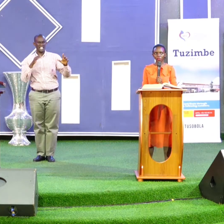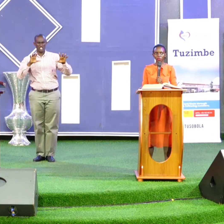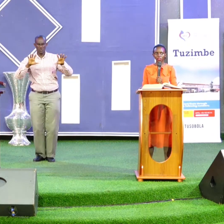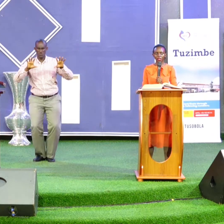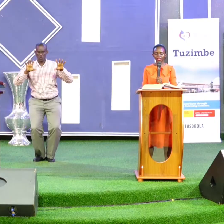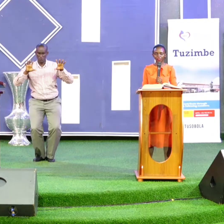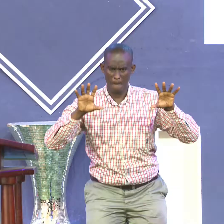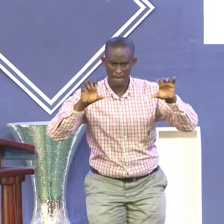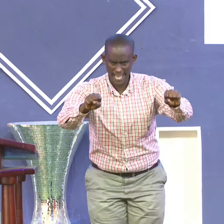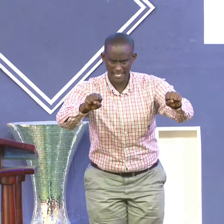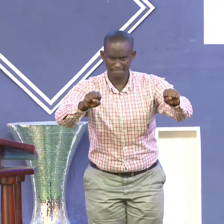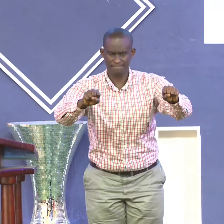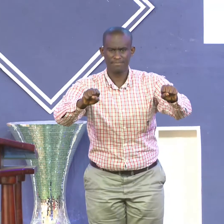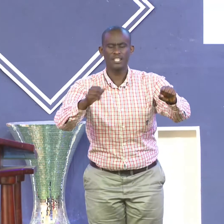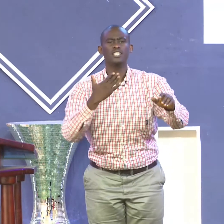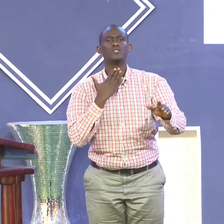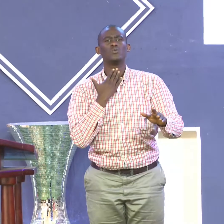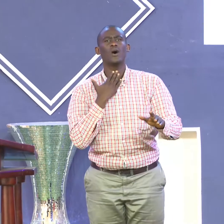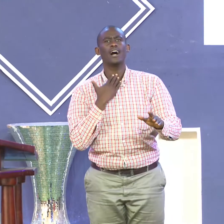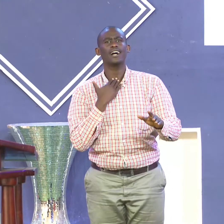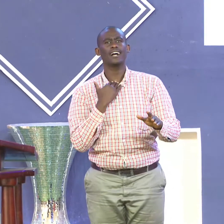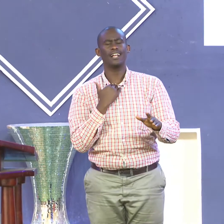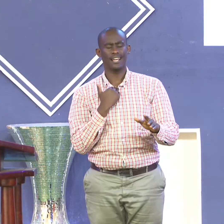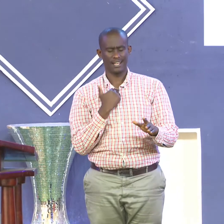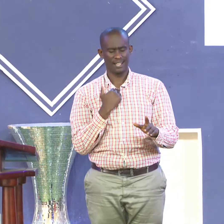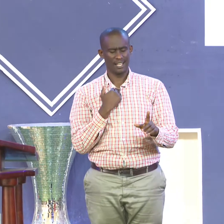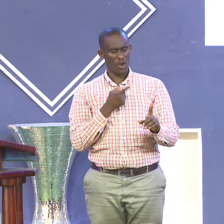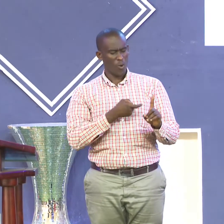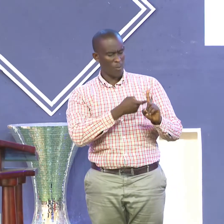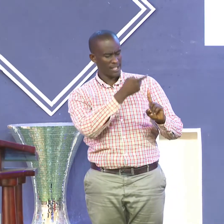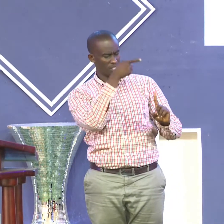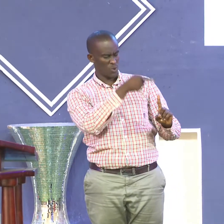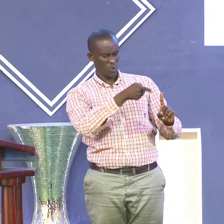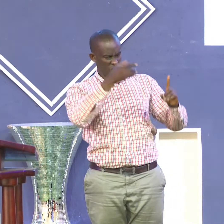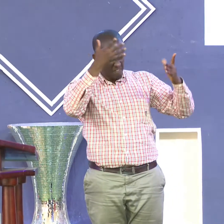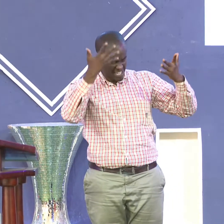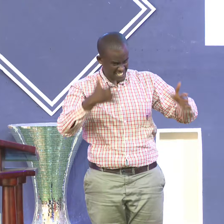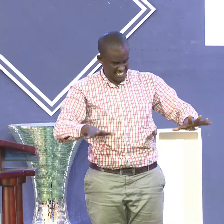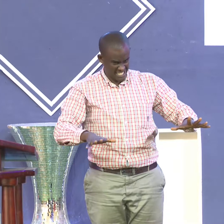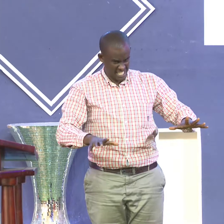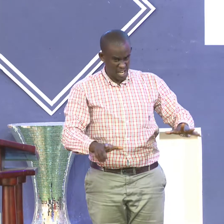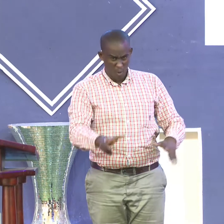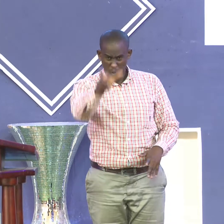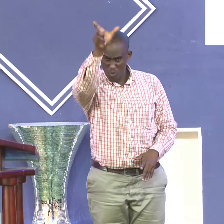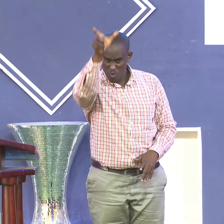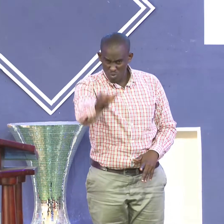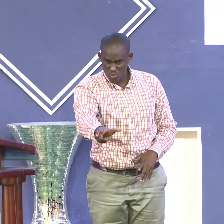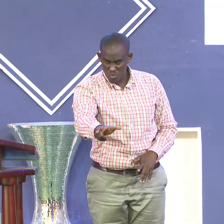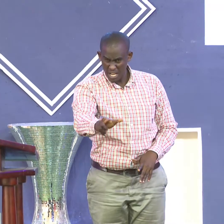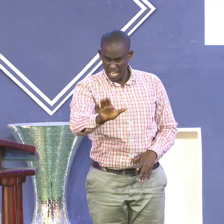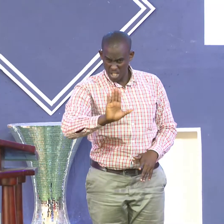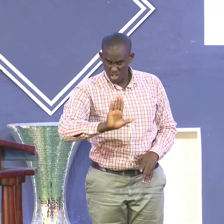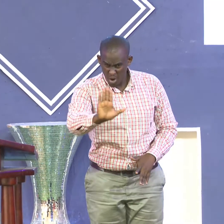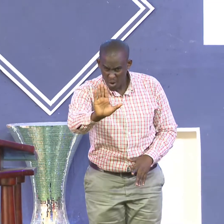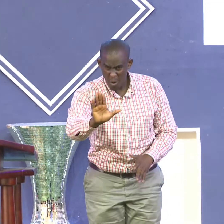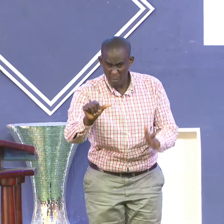that is what we want to attack. We want to complete this month. When you